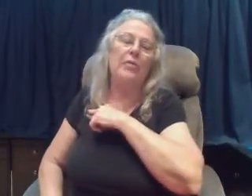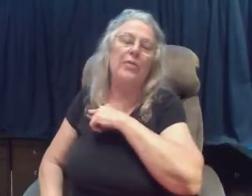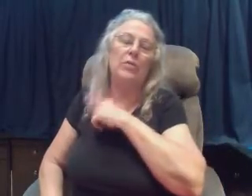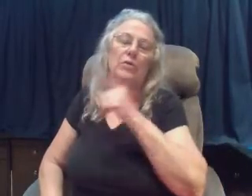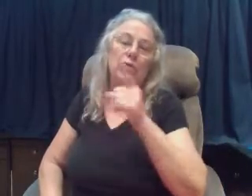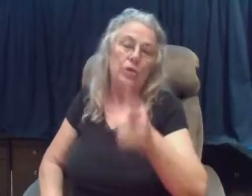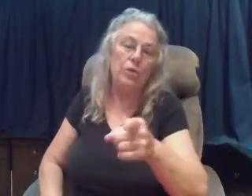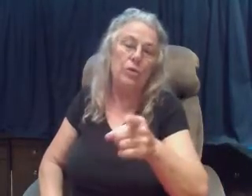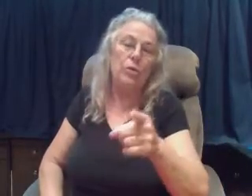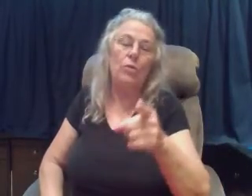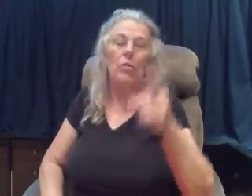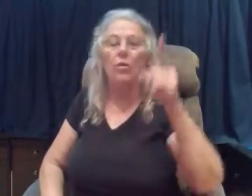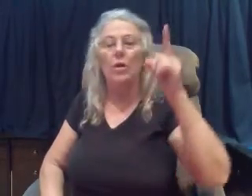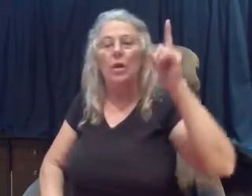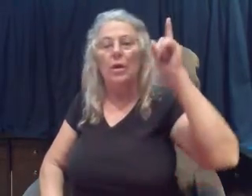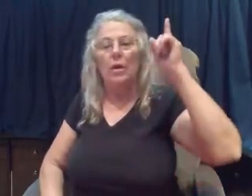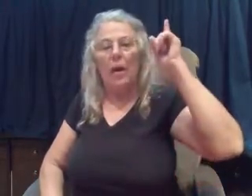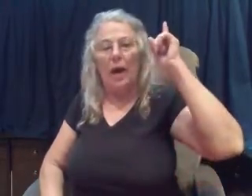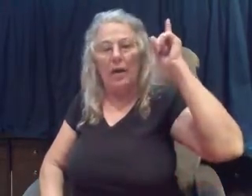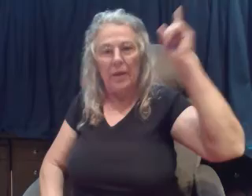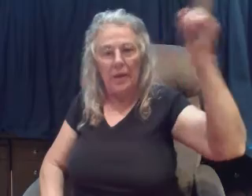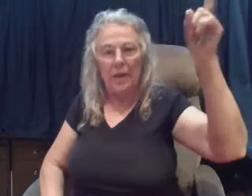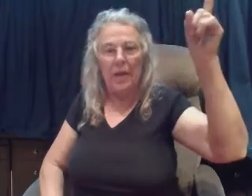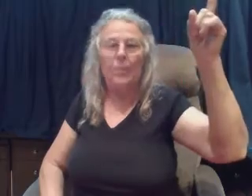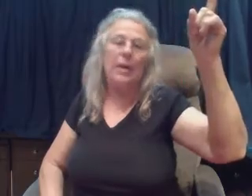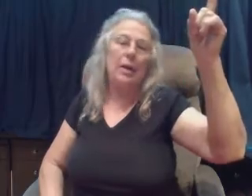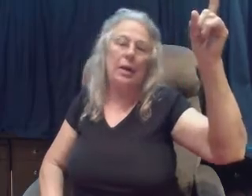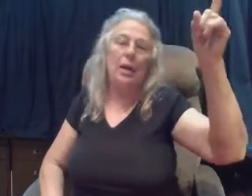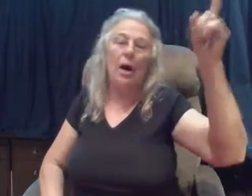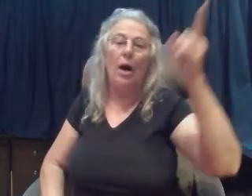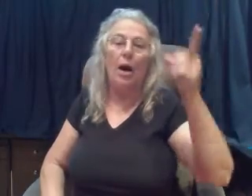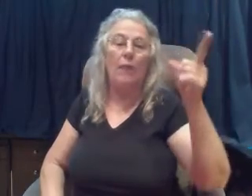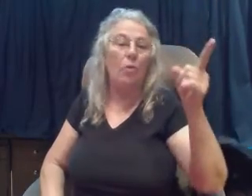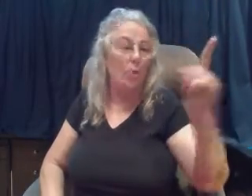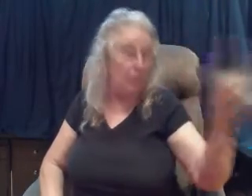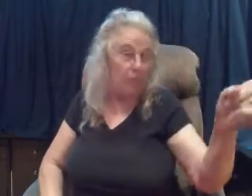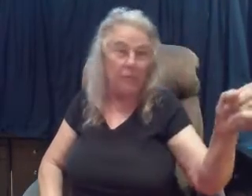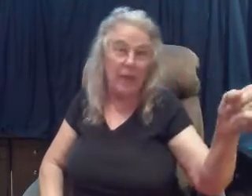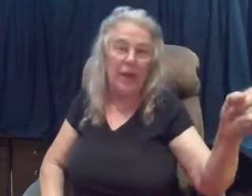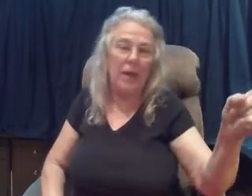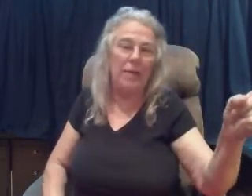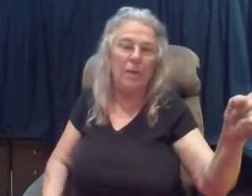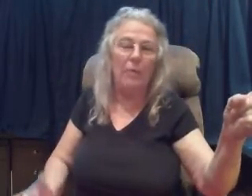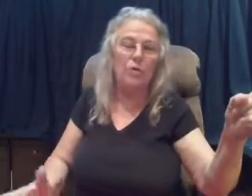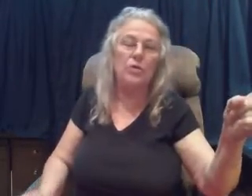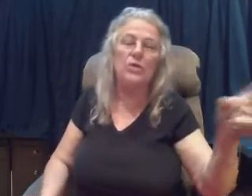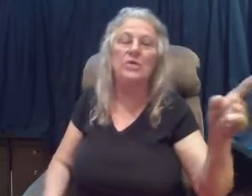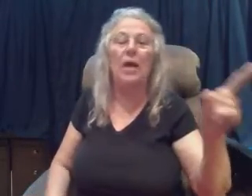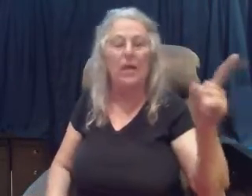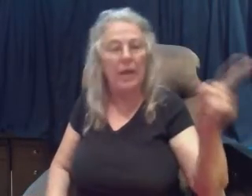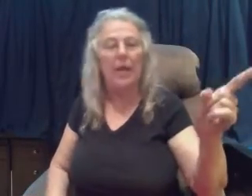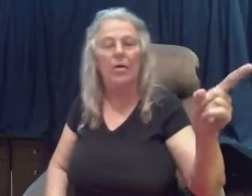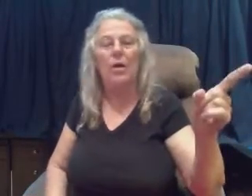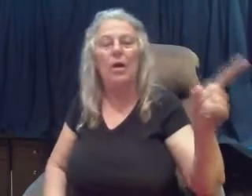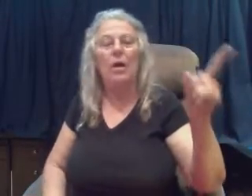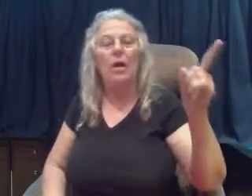it was you or he meaning God, or he, a person that's not here,